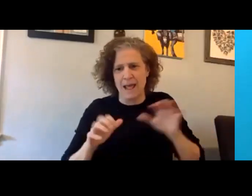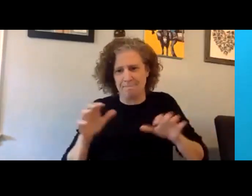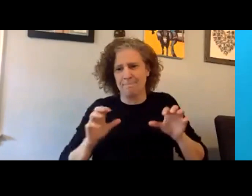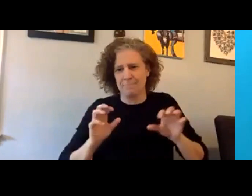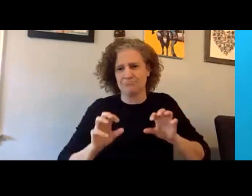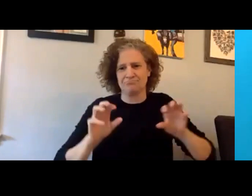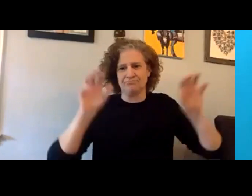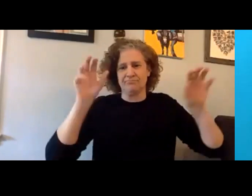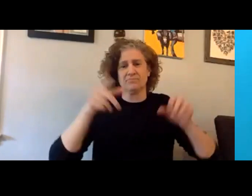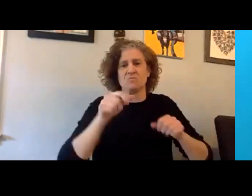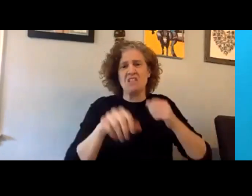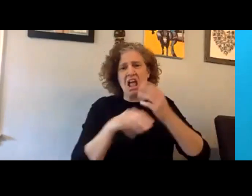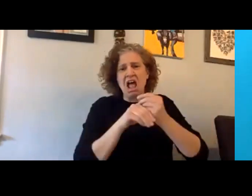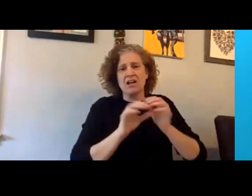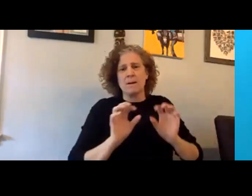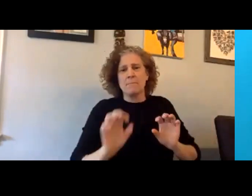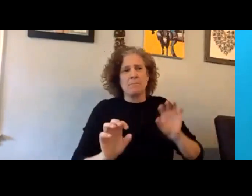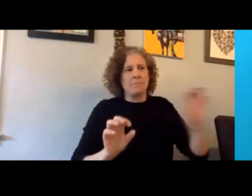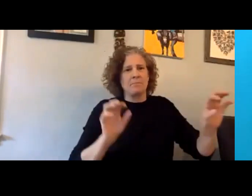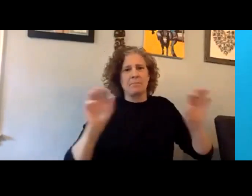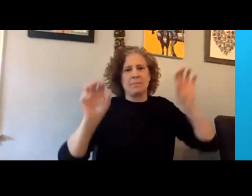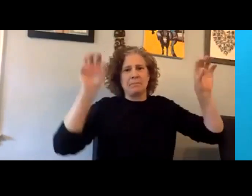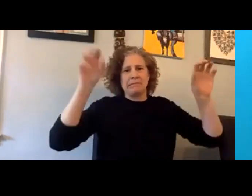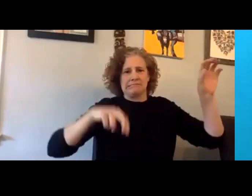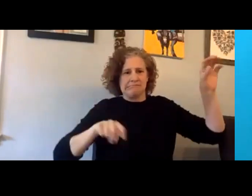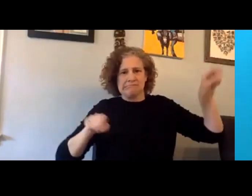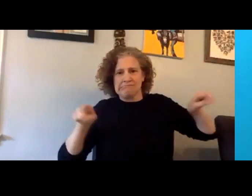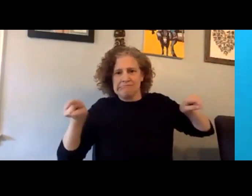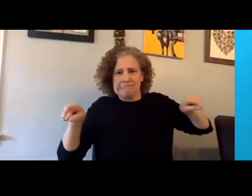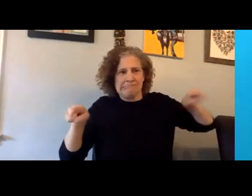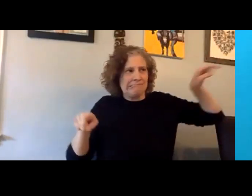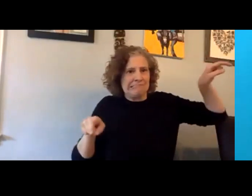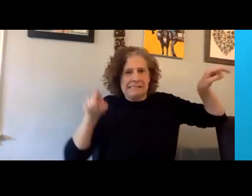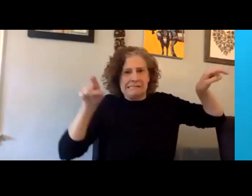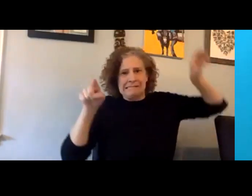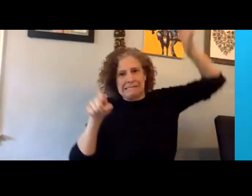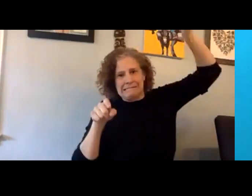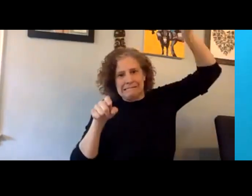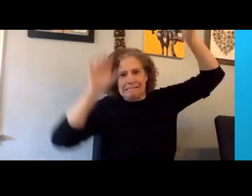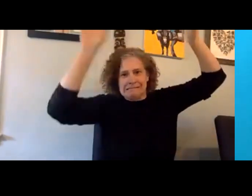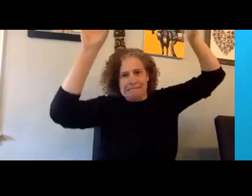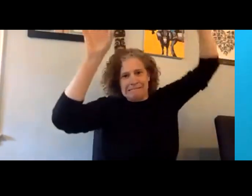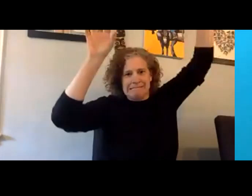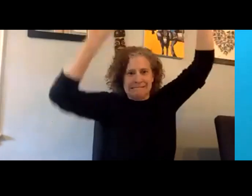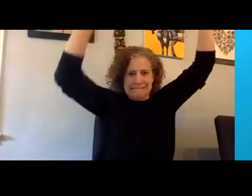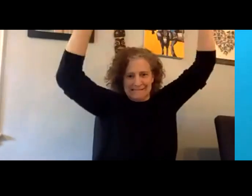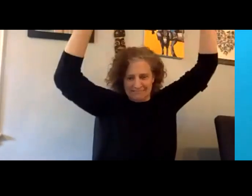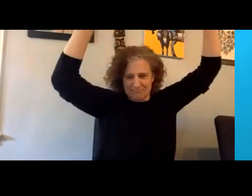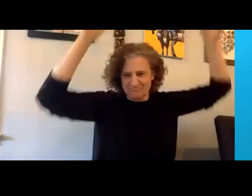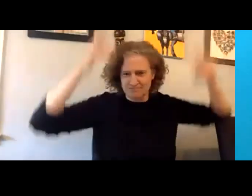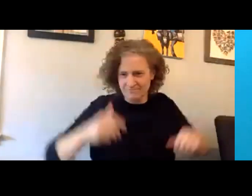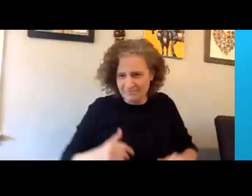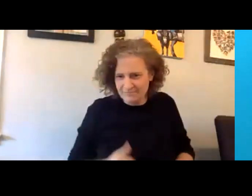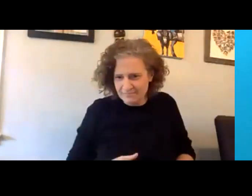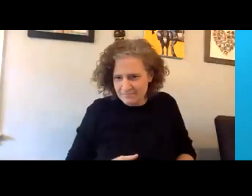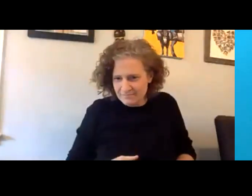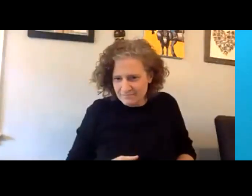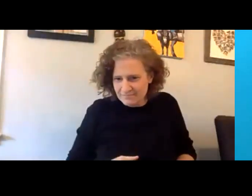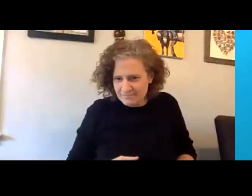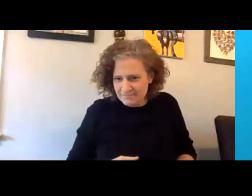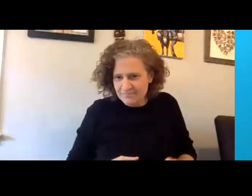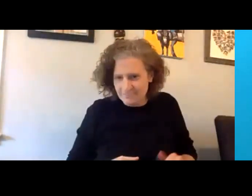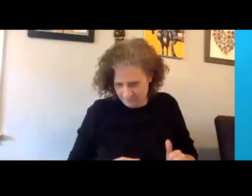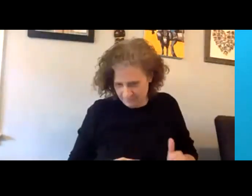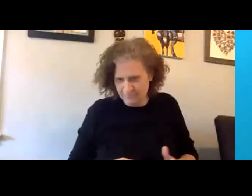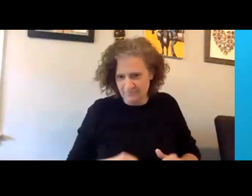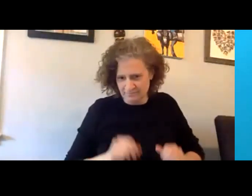Yeah, rock climbing. You can add a little bit more challenge if they're having trouble securing